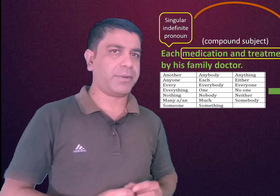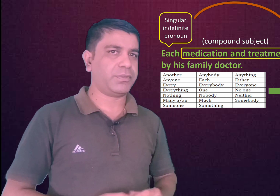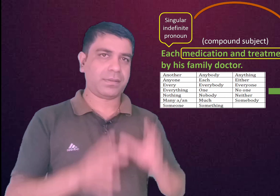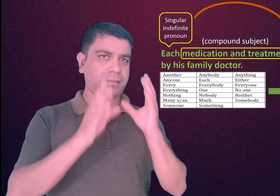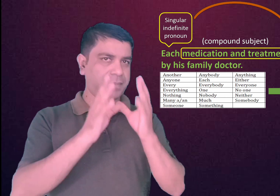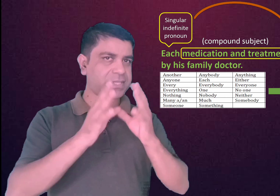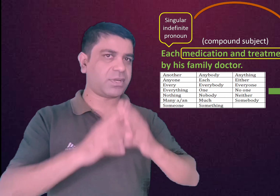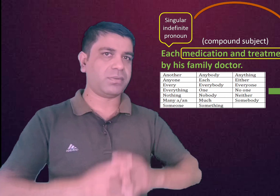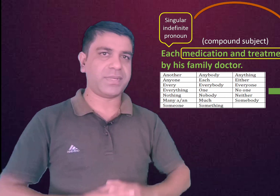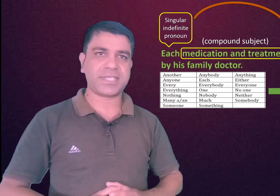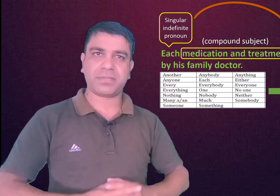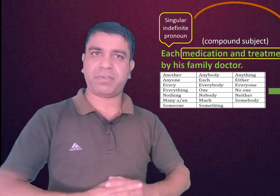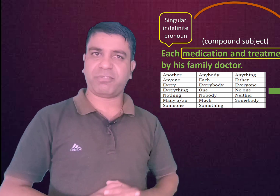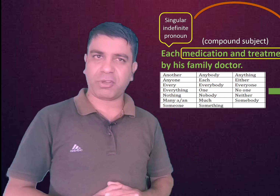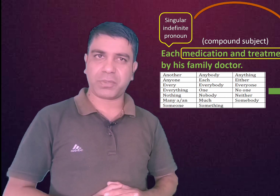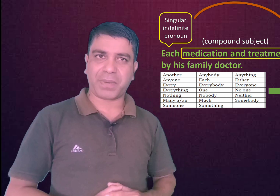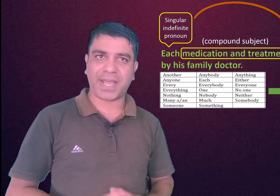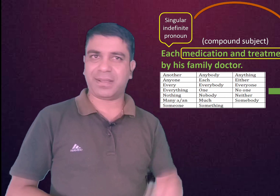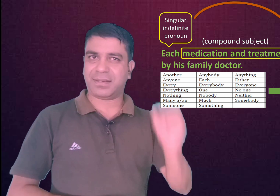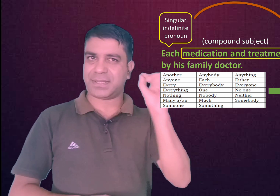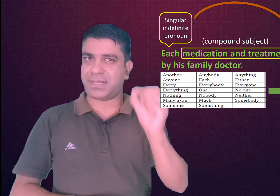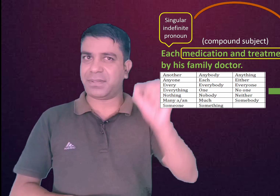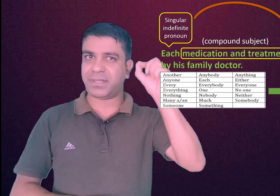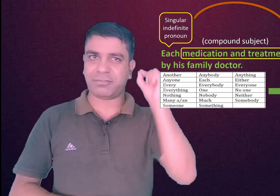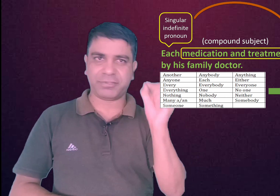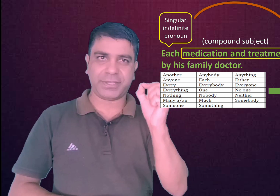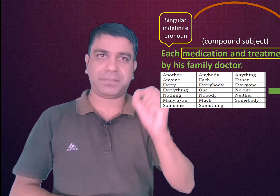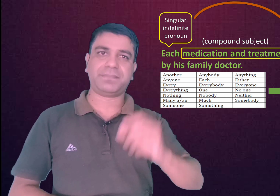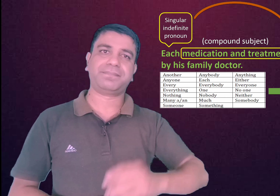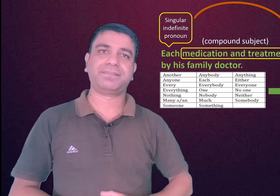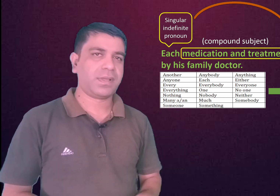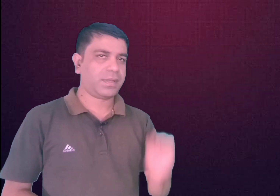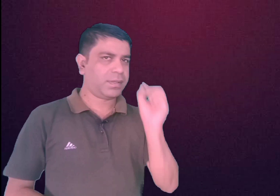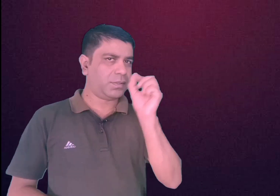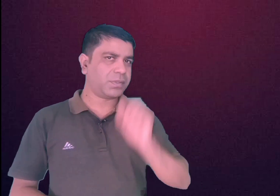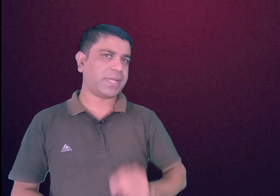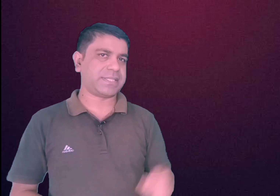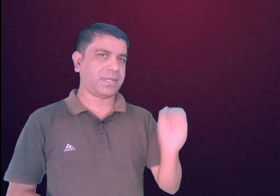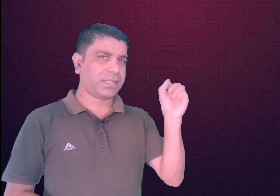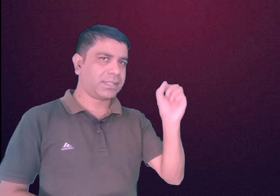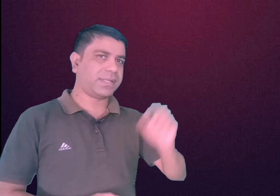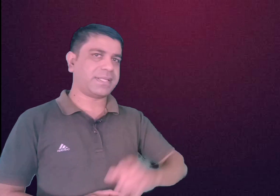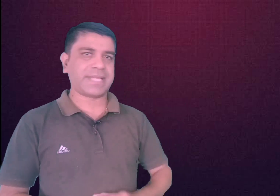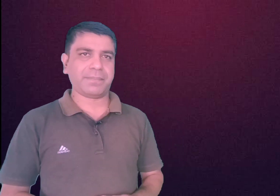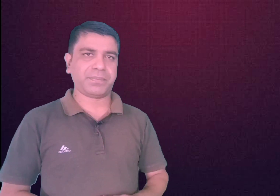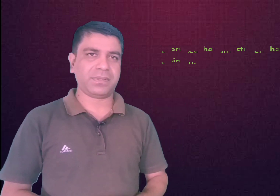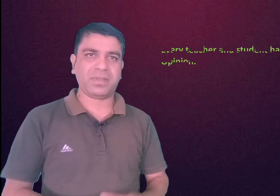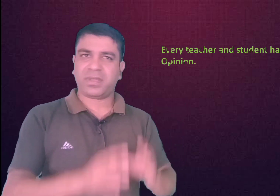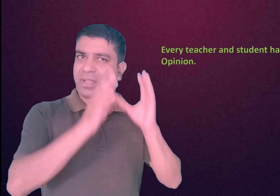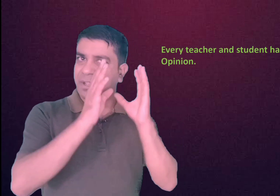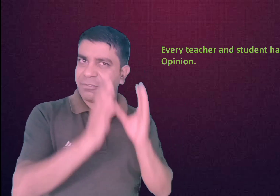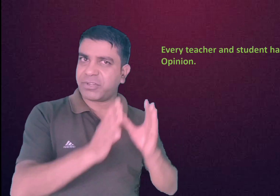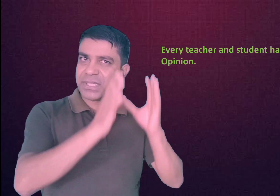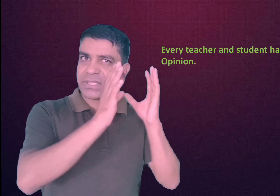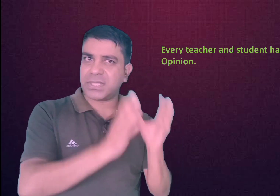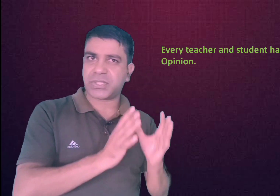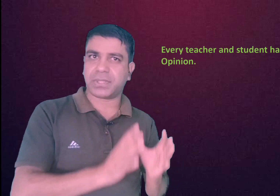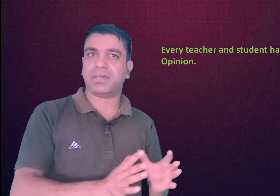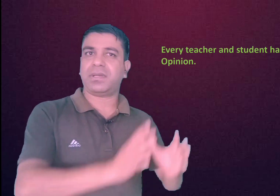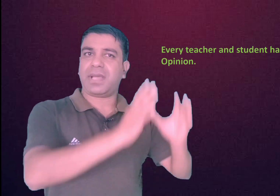pronoun must always be followed by a singular verb. Look at another example. Every teacher